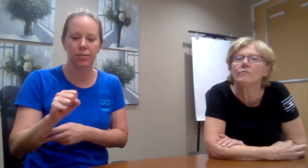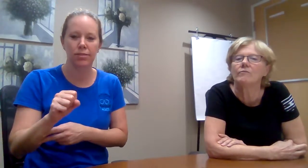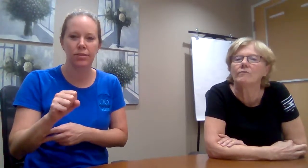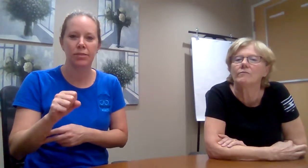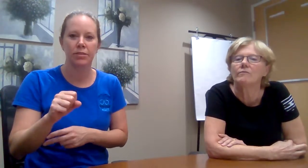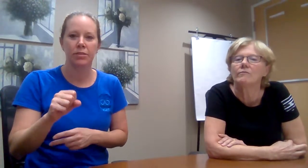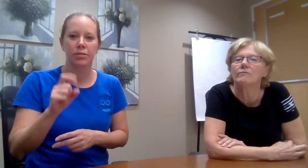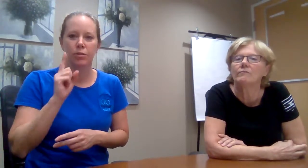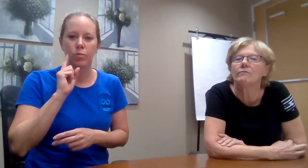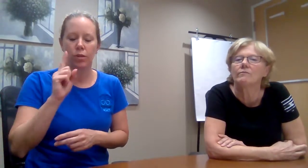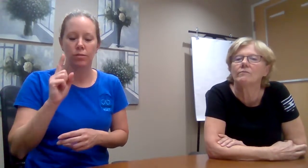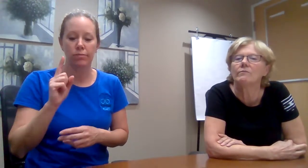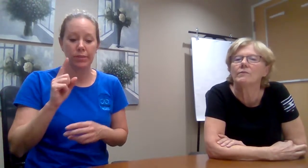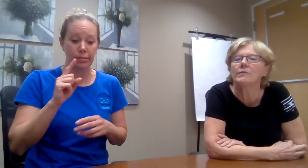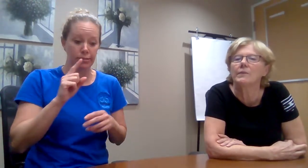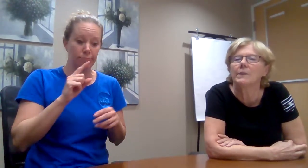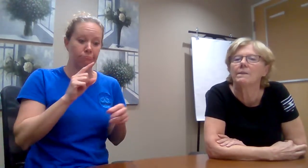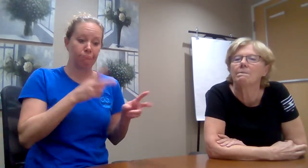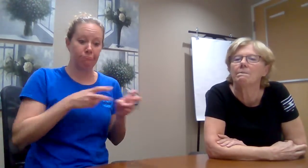Circulate that